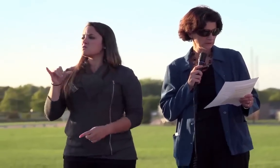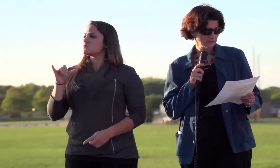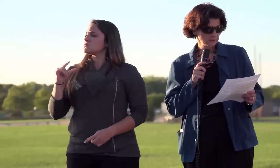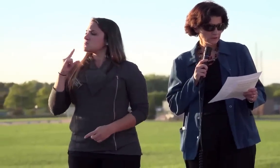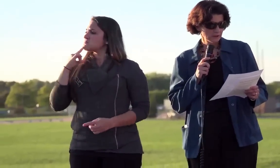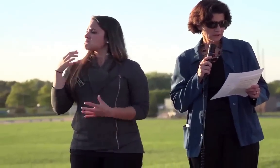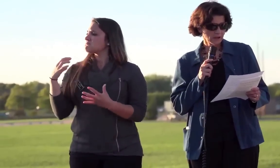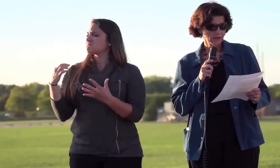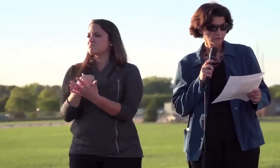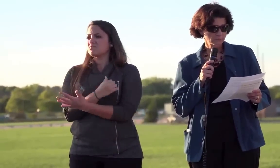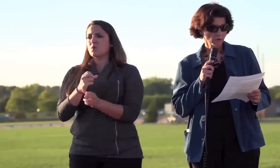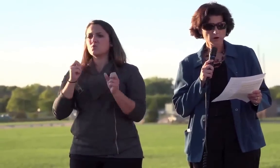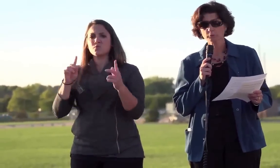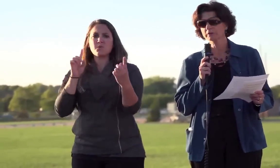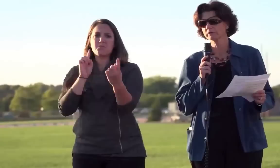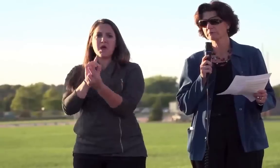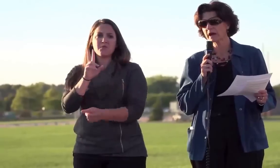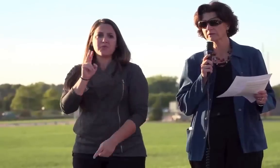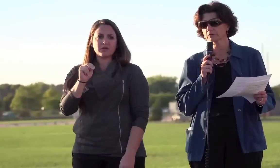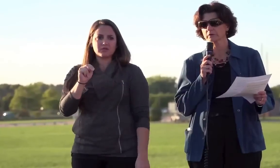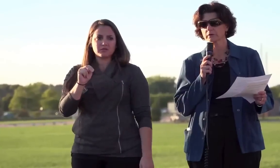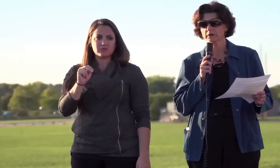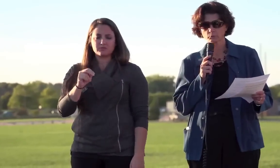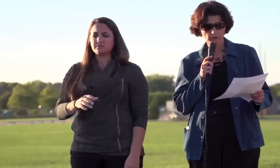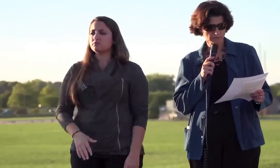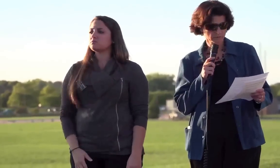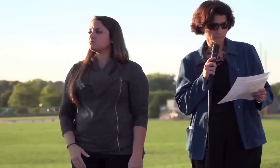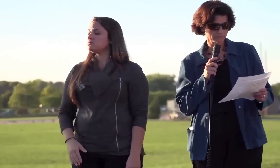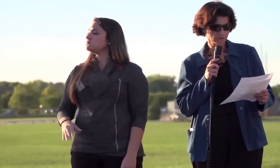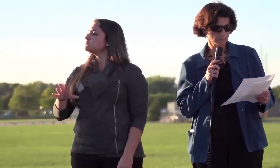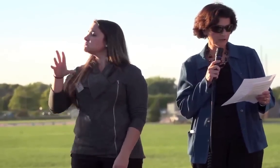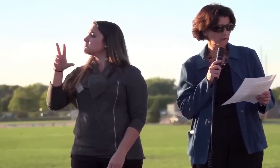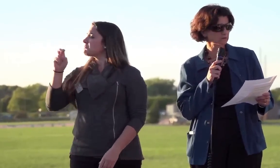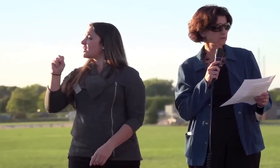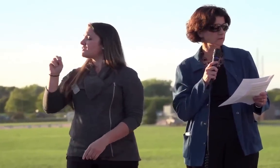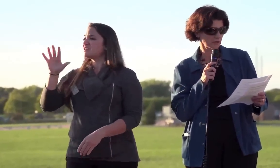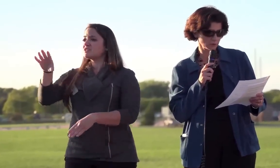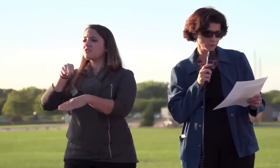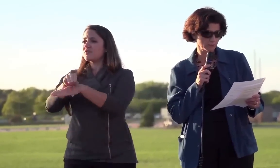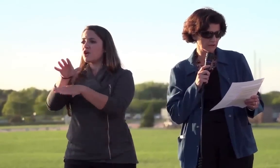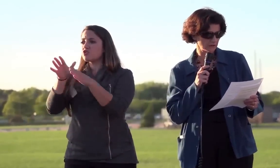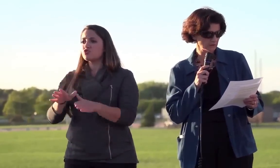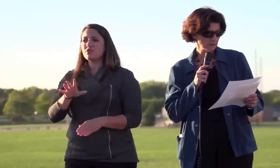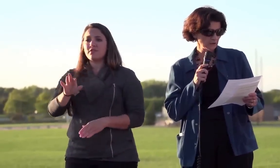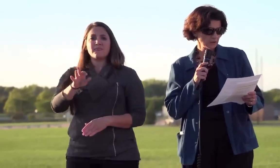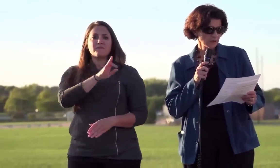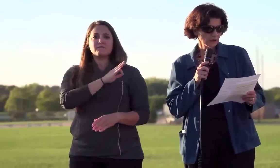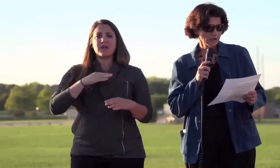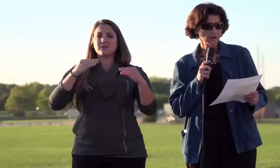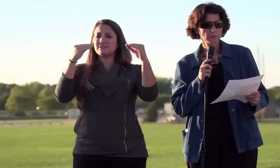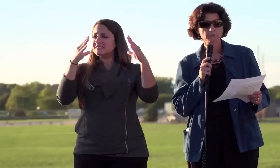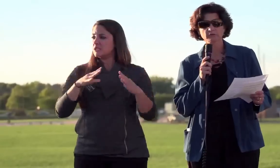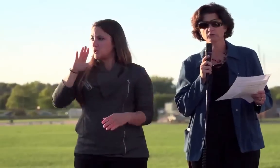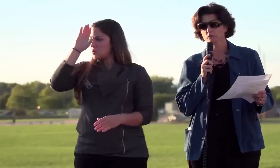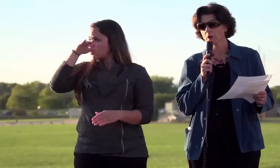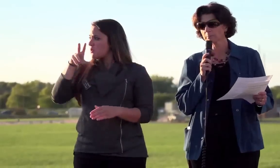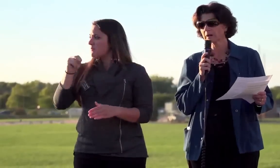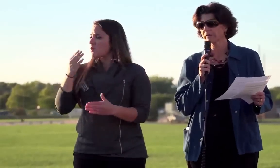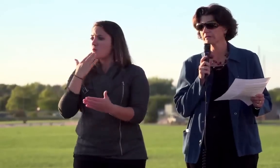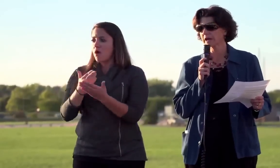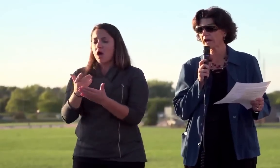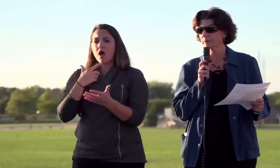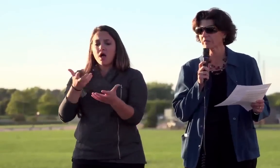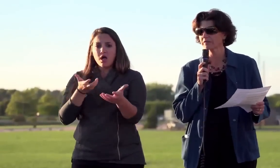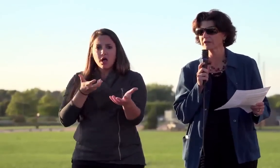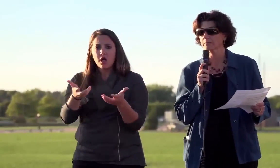celebration. I talked with his advisor and with some of his faculty that knew Ben And I was just struck by the common